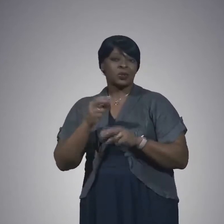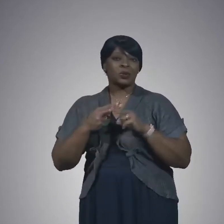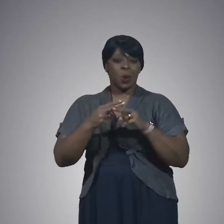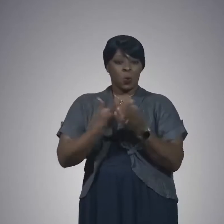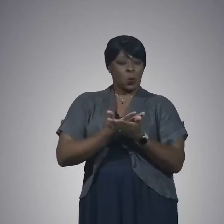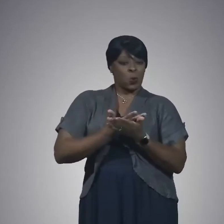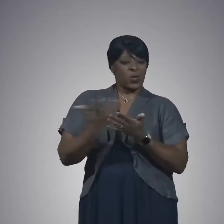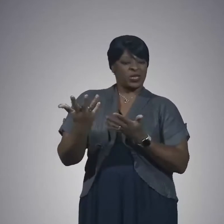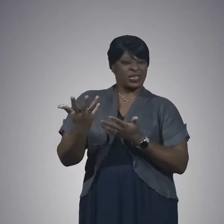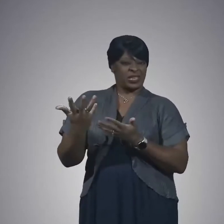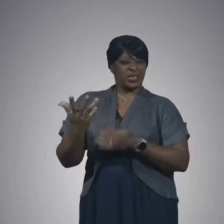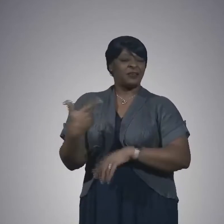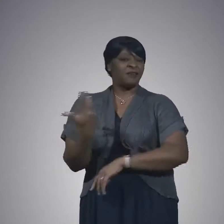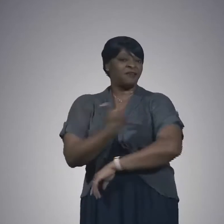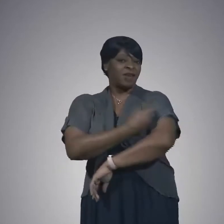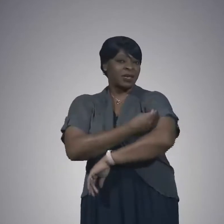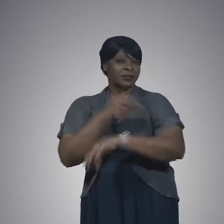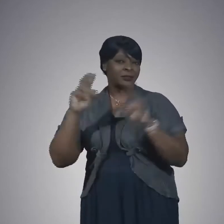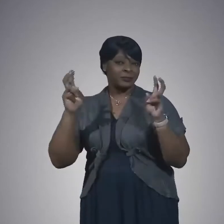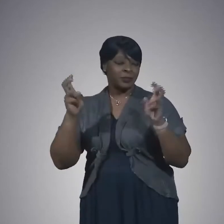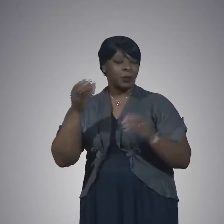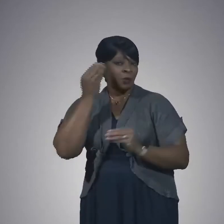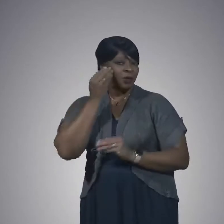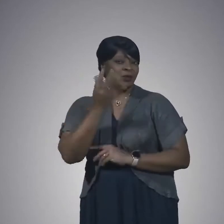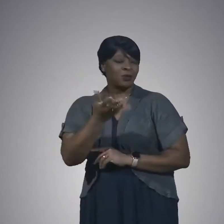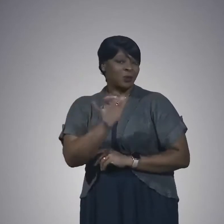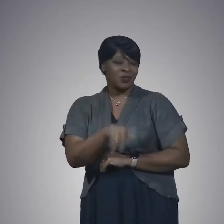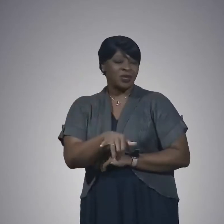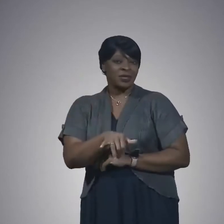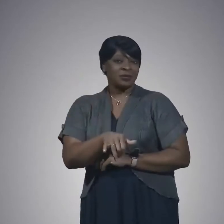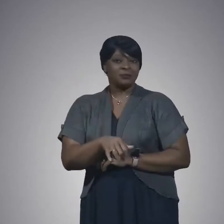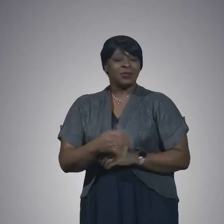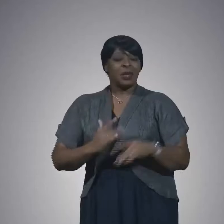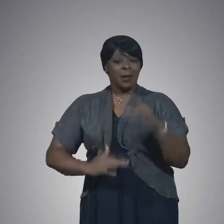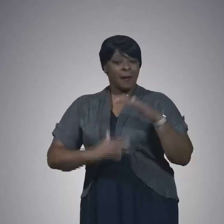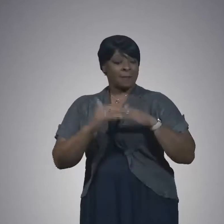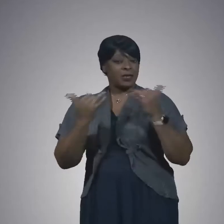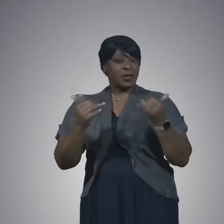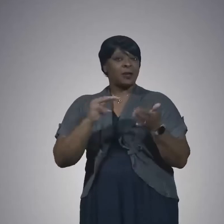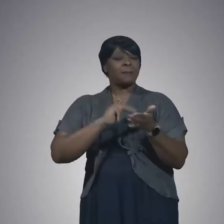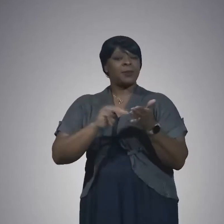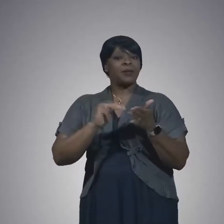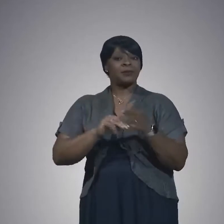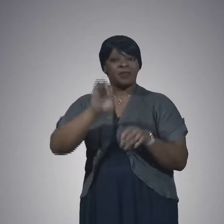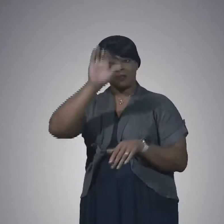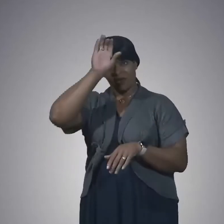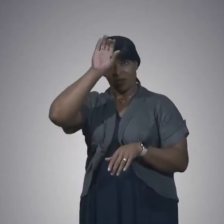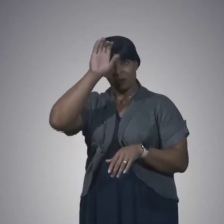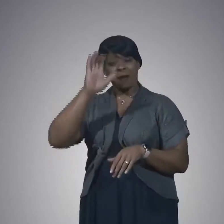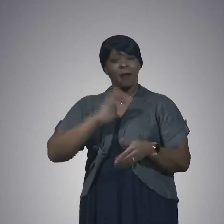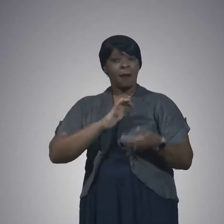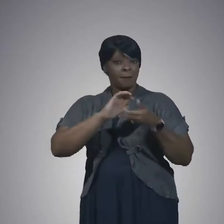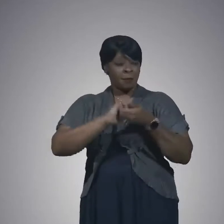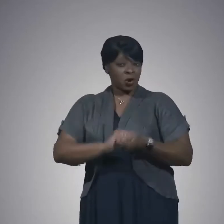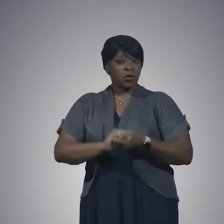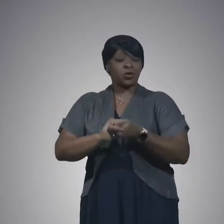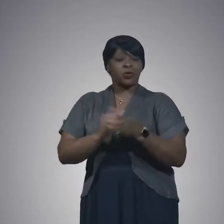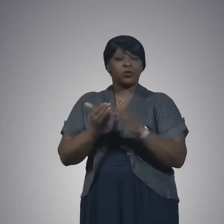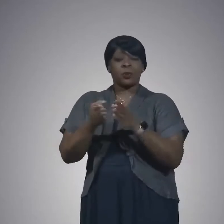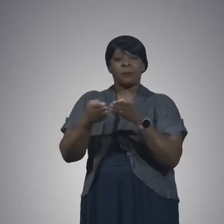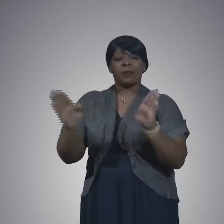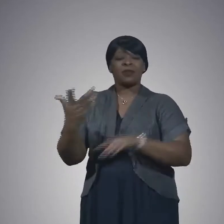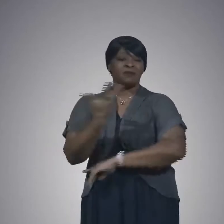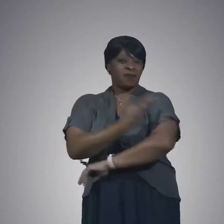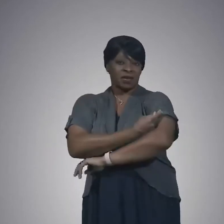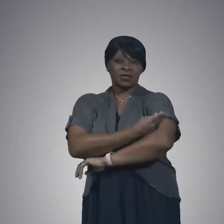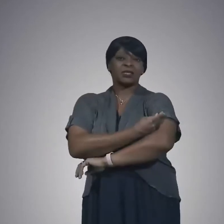wasted vaccines. I want to assure you that to this point, the Memphis Fire Department and our partnership through public